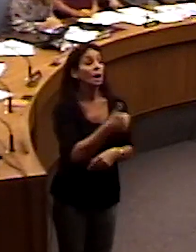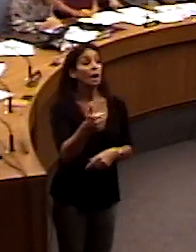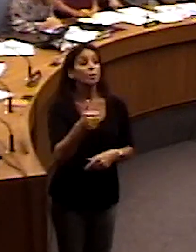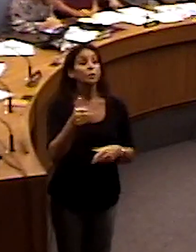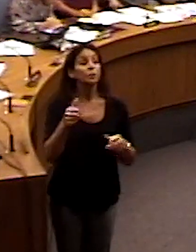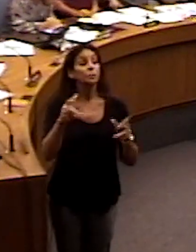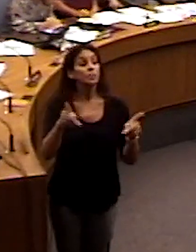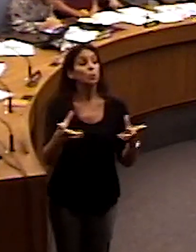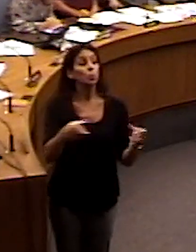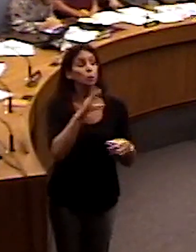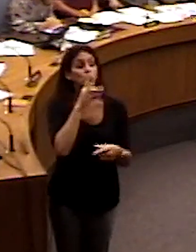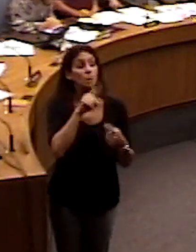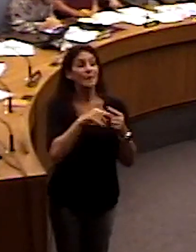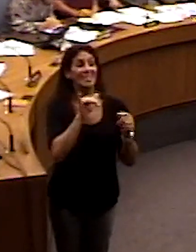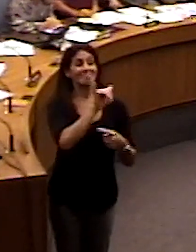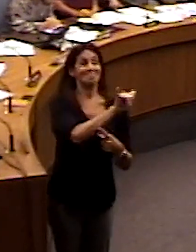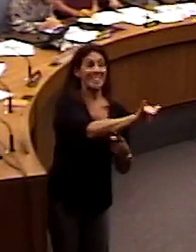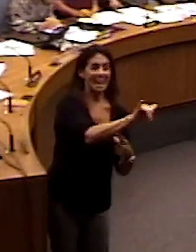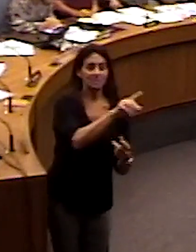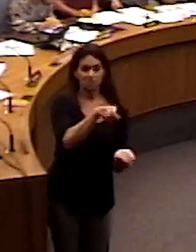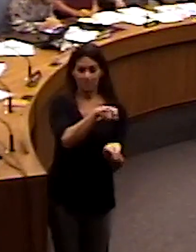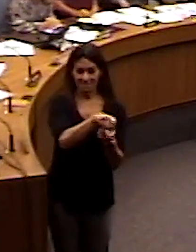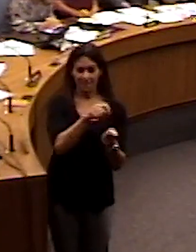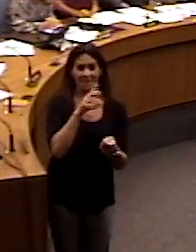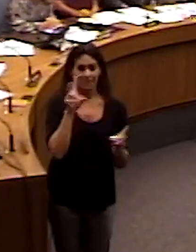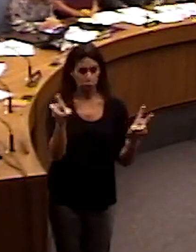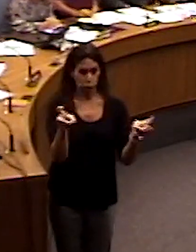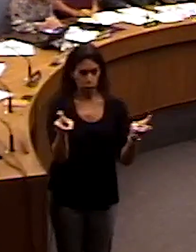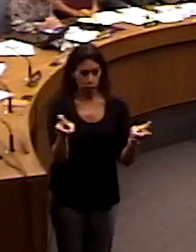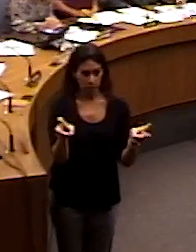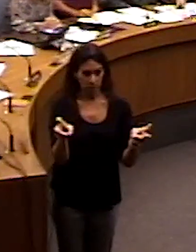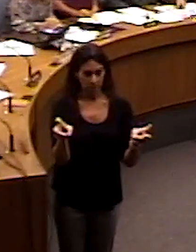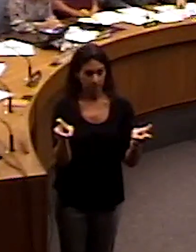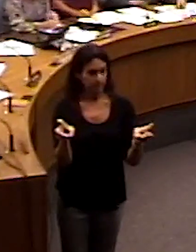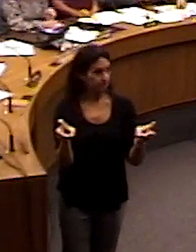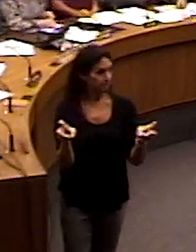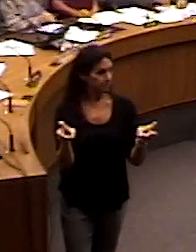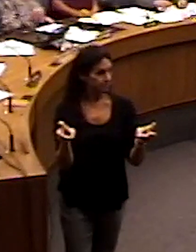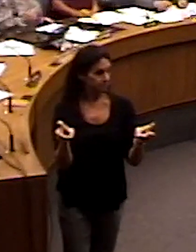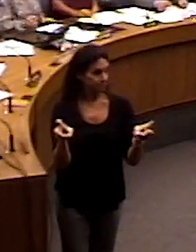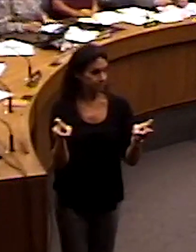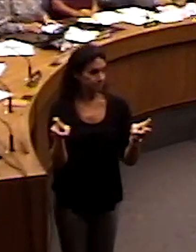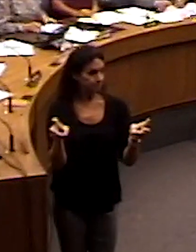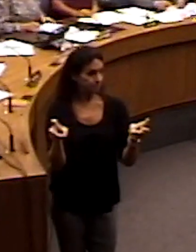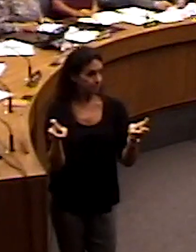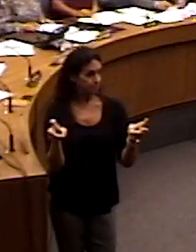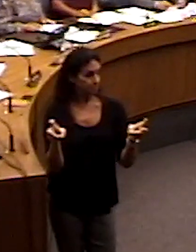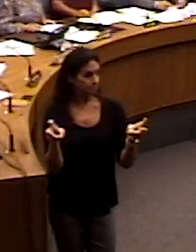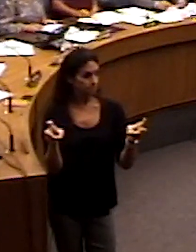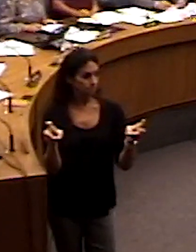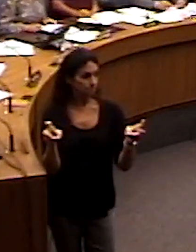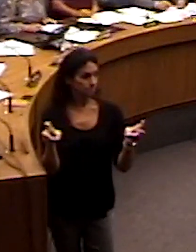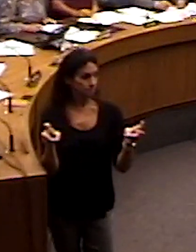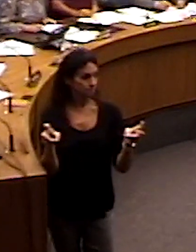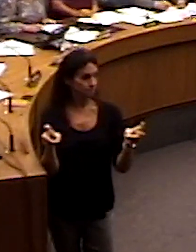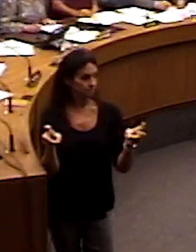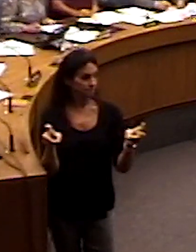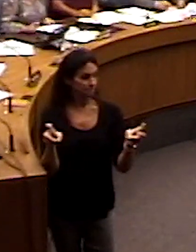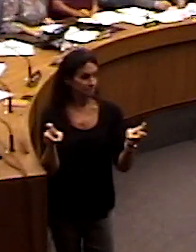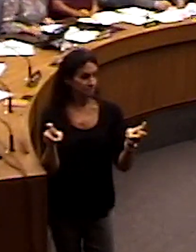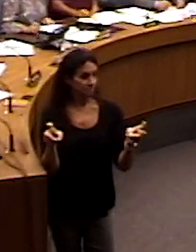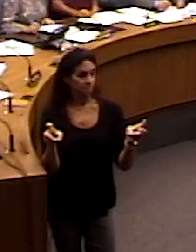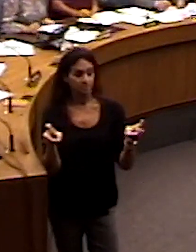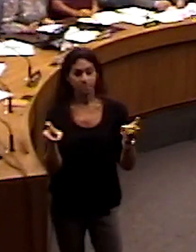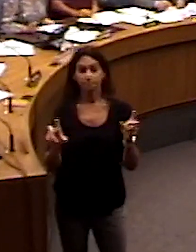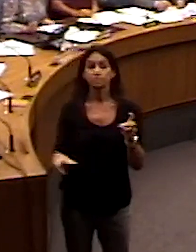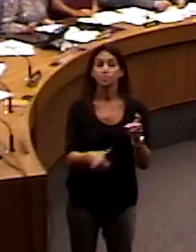issue? Thank you for listening to us again. Our pleasure. Ma'am. That's our job. Our job. Yeah. Is there